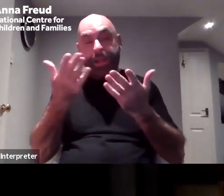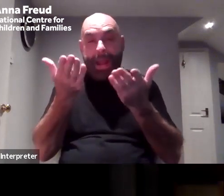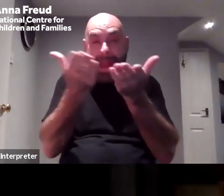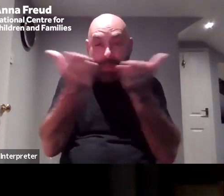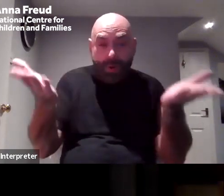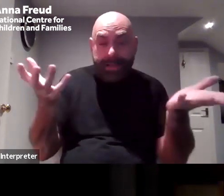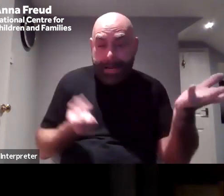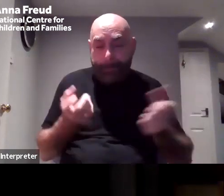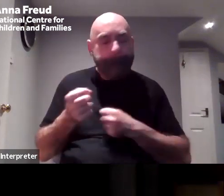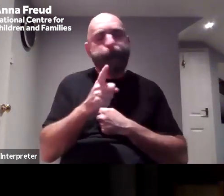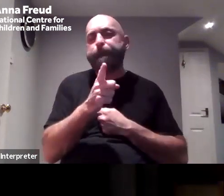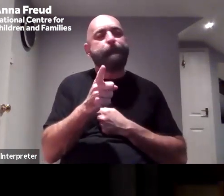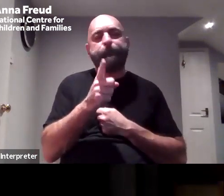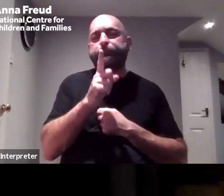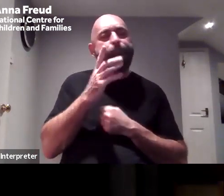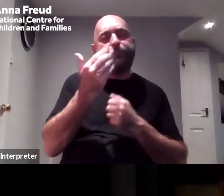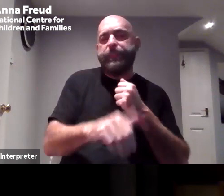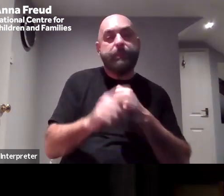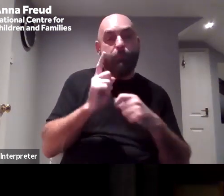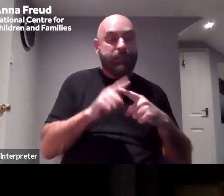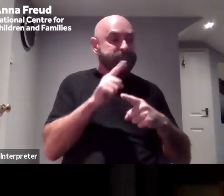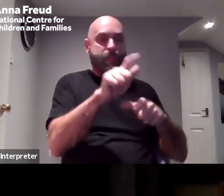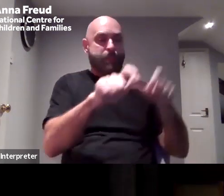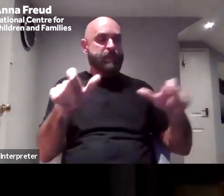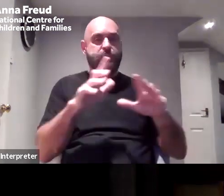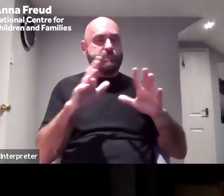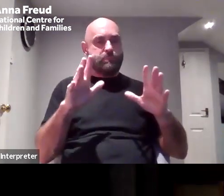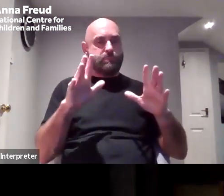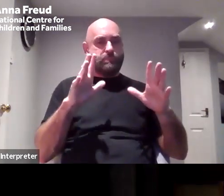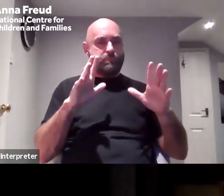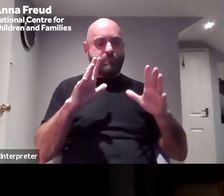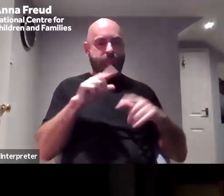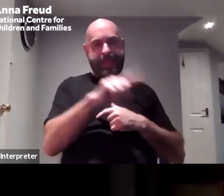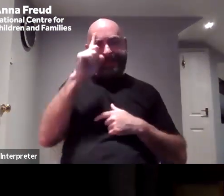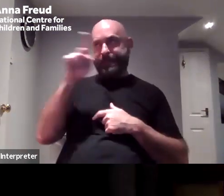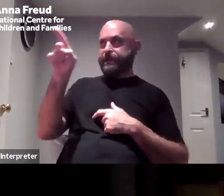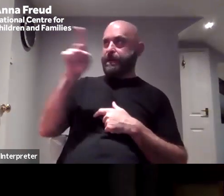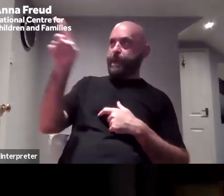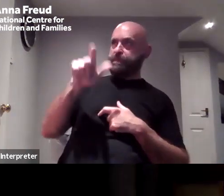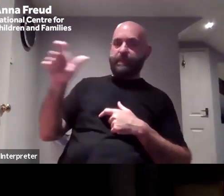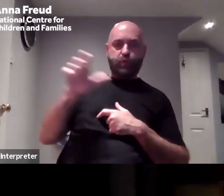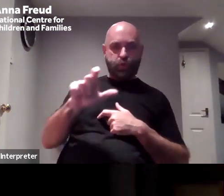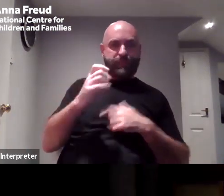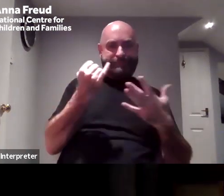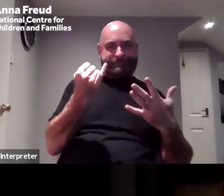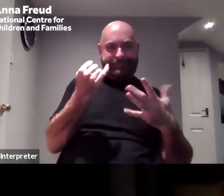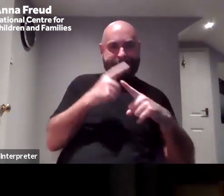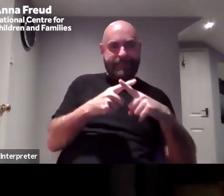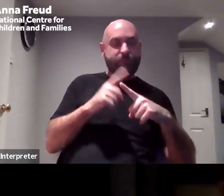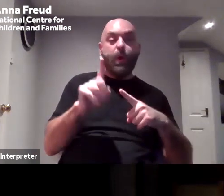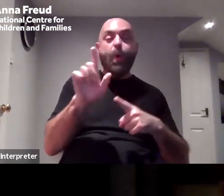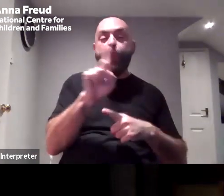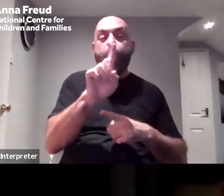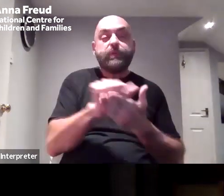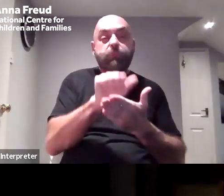of income, and nor is it what the population wants. They think it should be 6-fold. Fine, I don't know what the right number is,